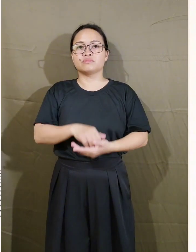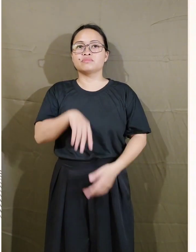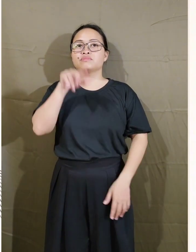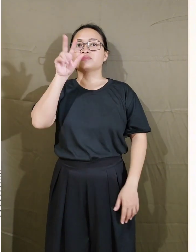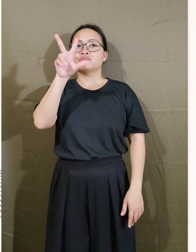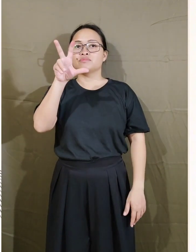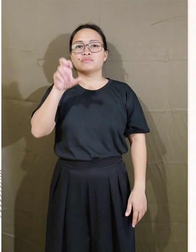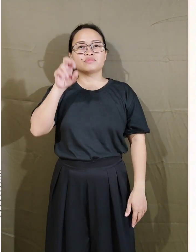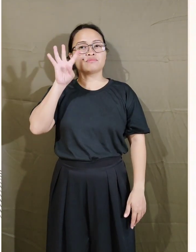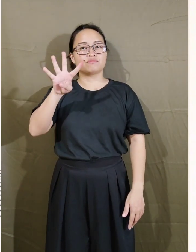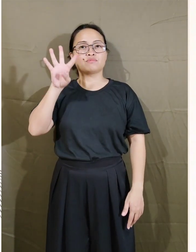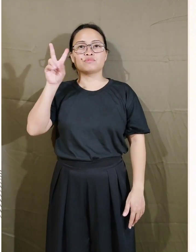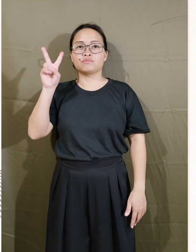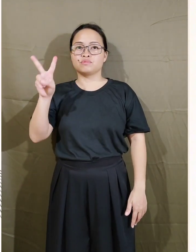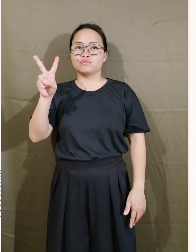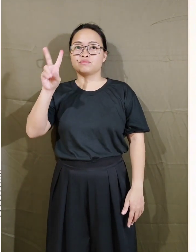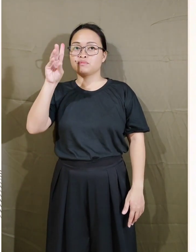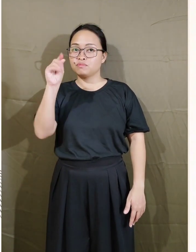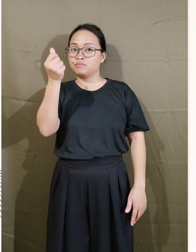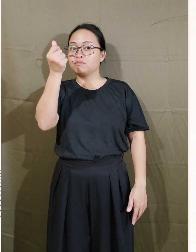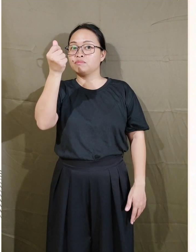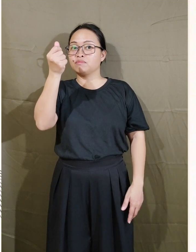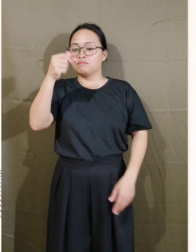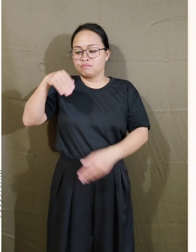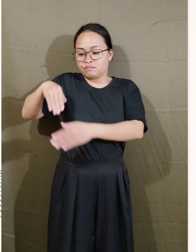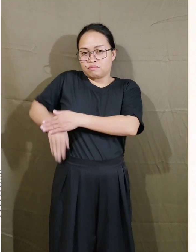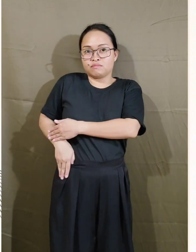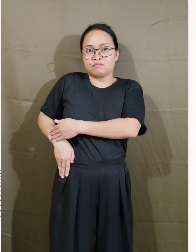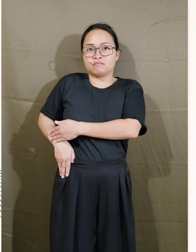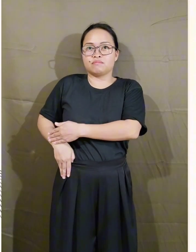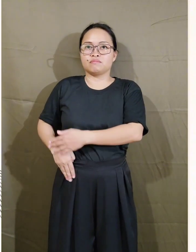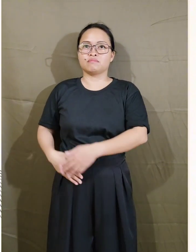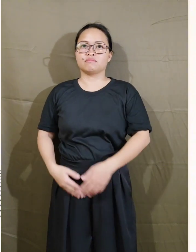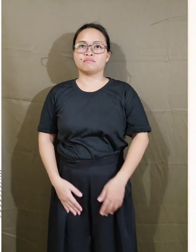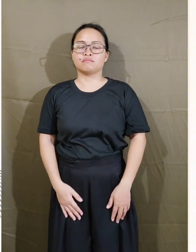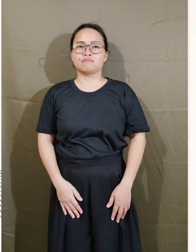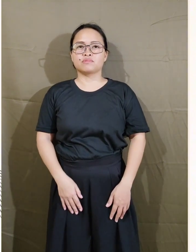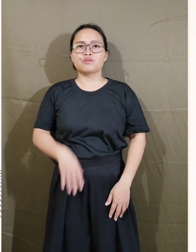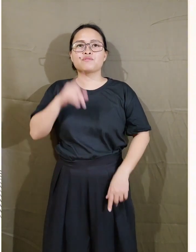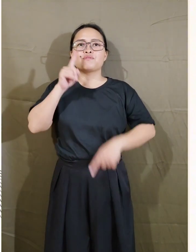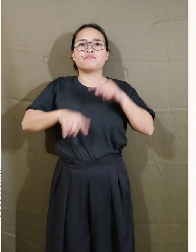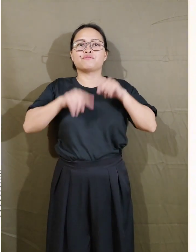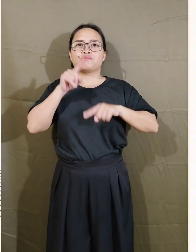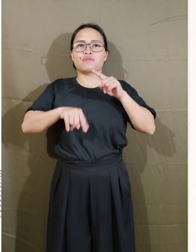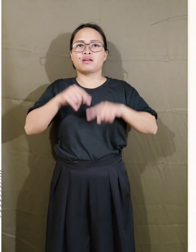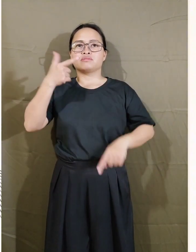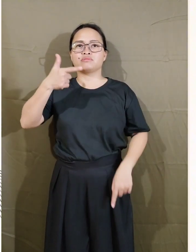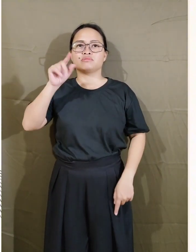2,342 pesos in his pocket. His friend Guy borrowed